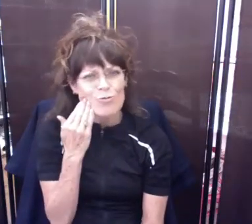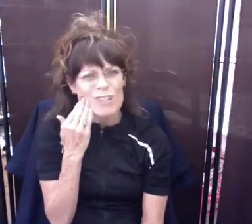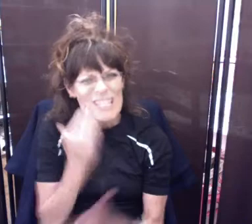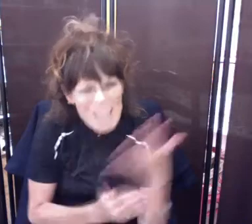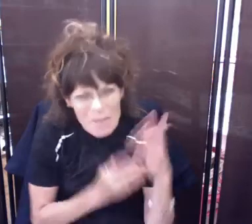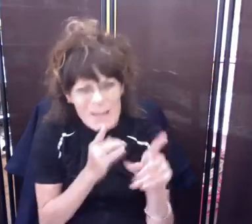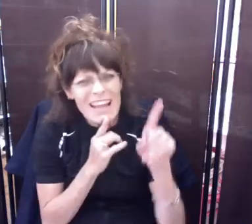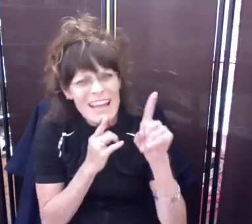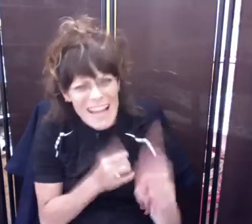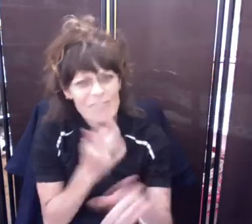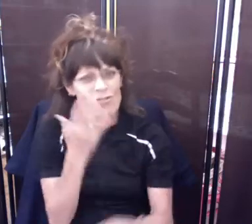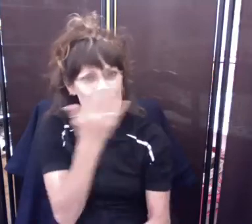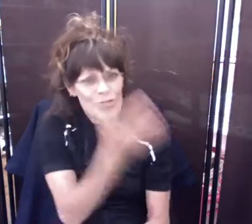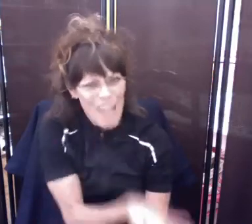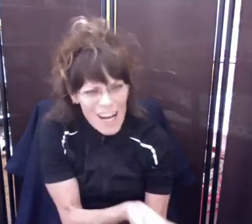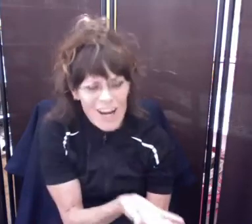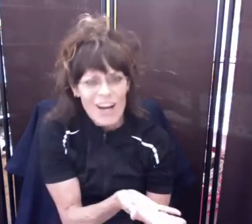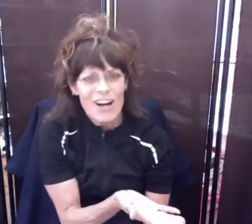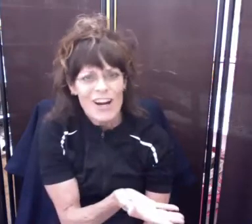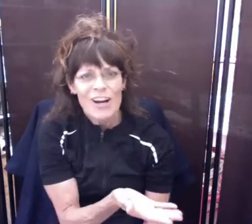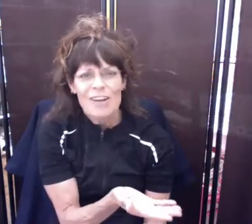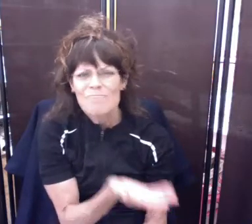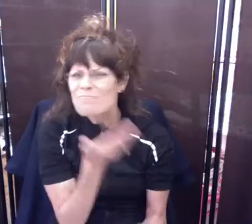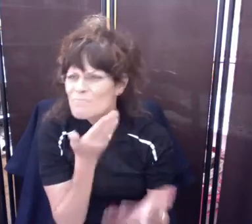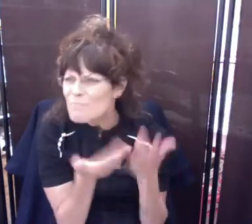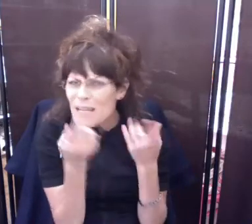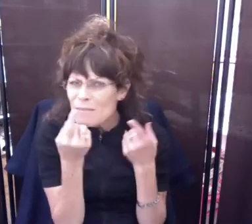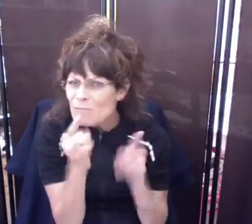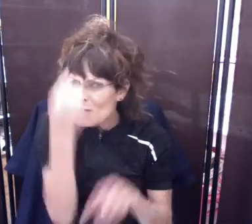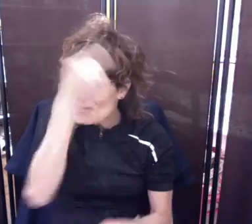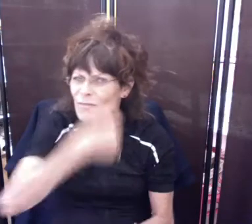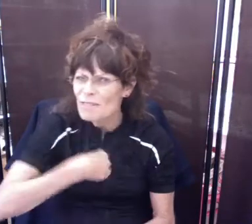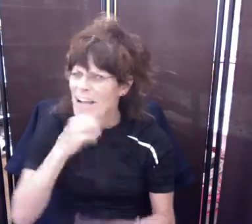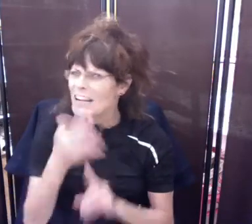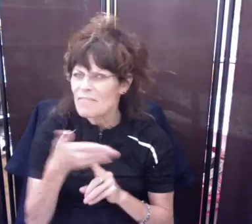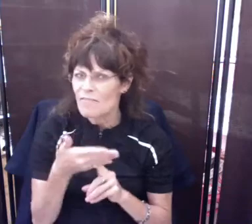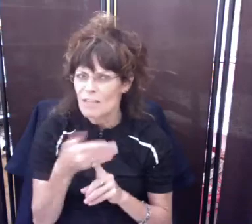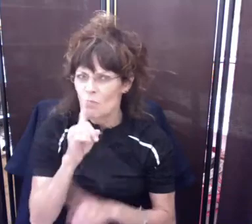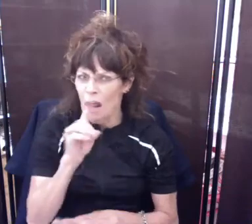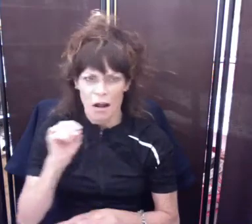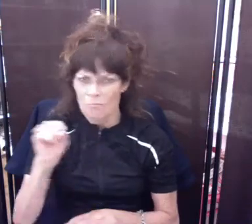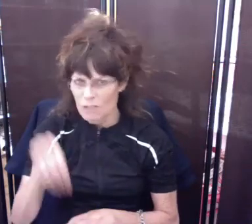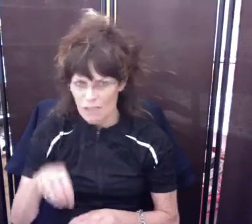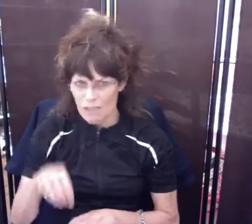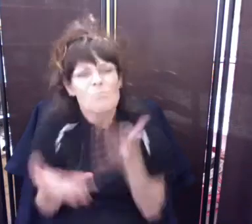there, and it may work for me. I wasn't convinced it was going to work for me. It may work for me. I don't have any